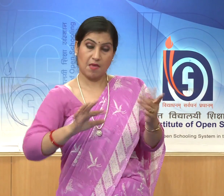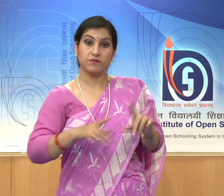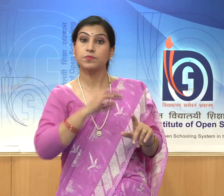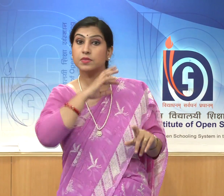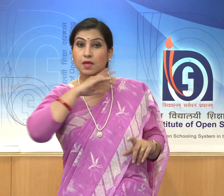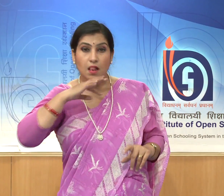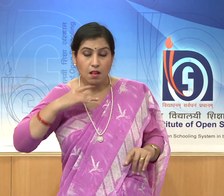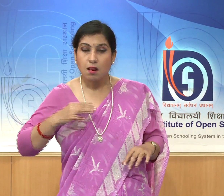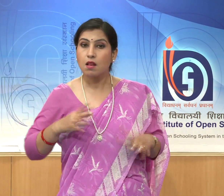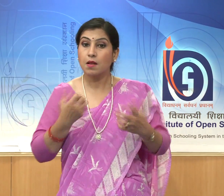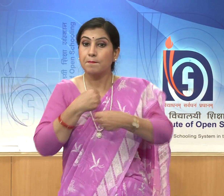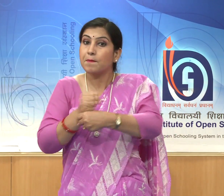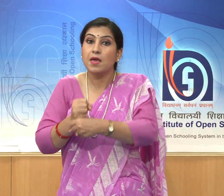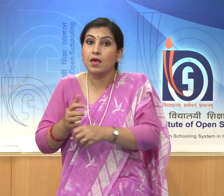The colors are made